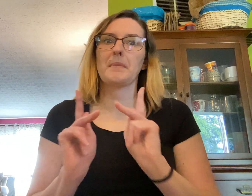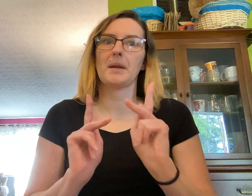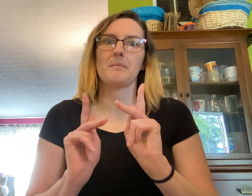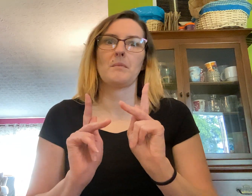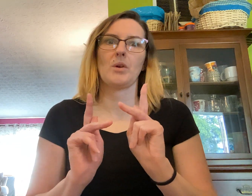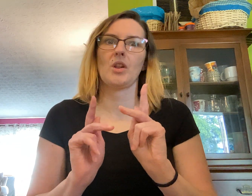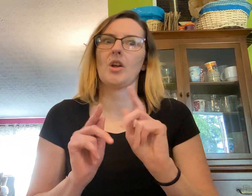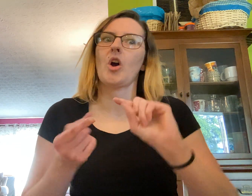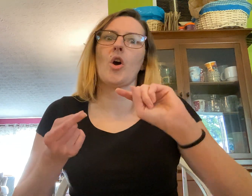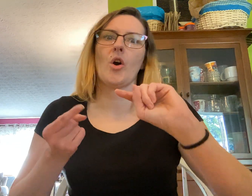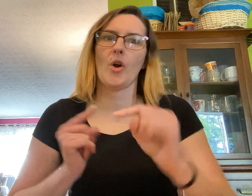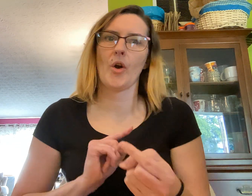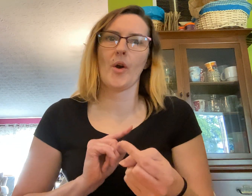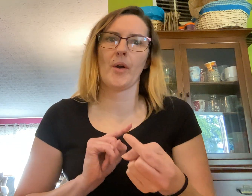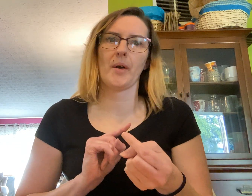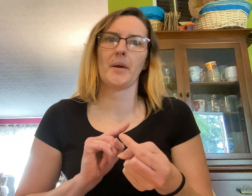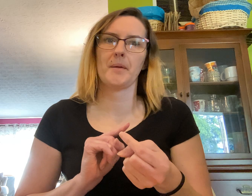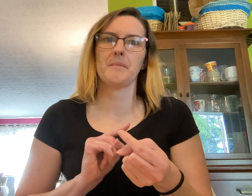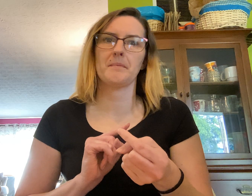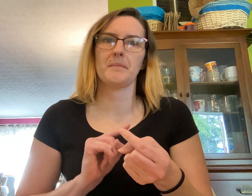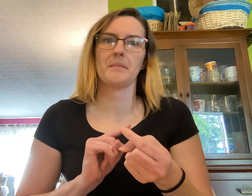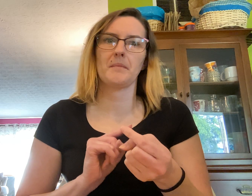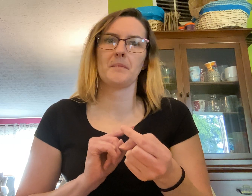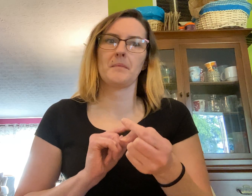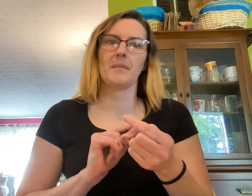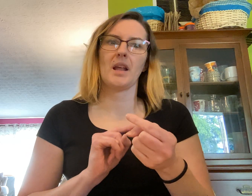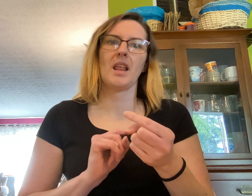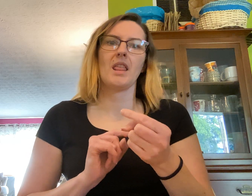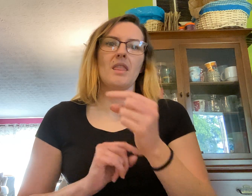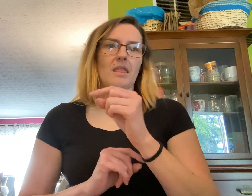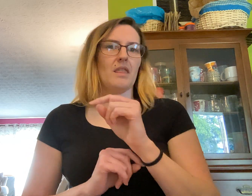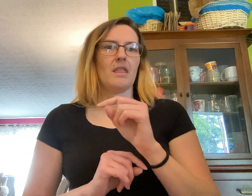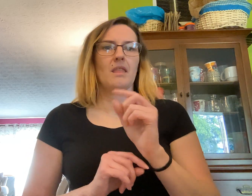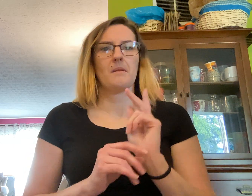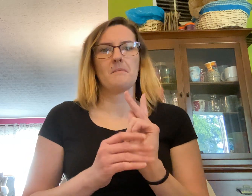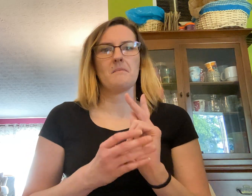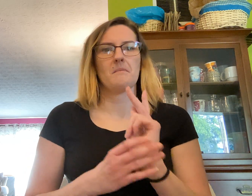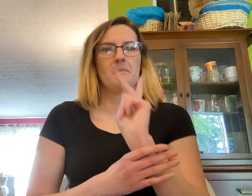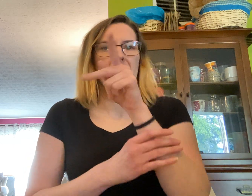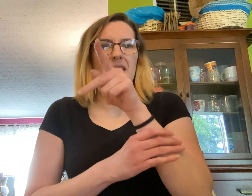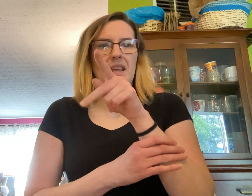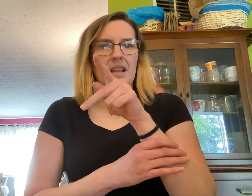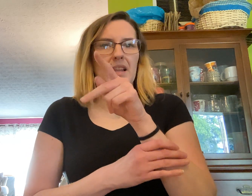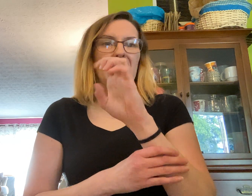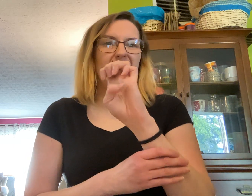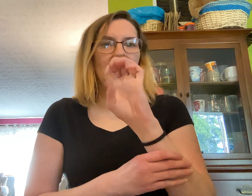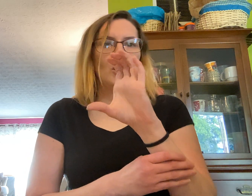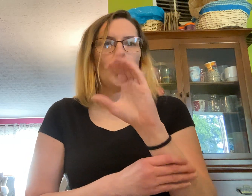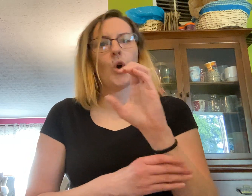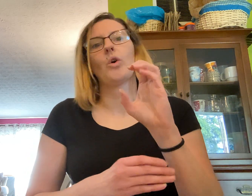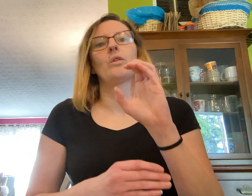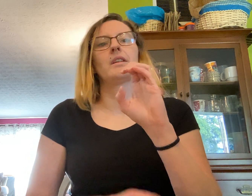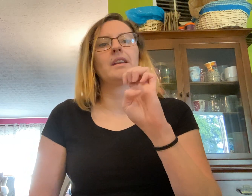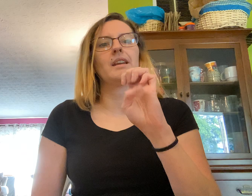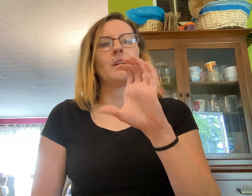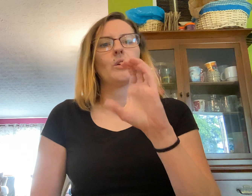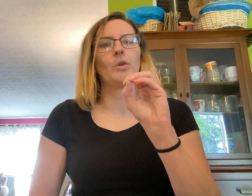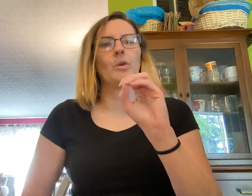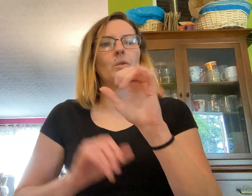this is their favorite tree to feed on, the tree of heaven. And yes, it's also